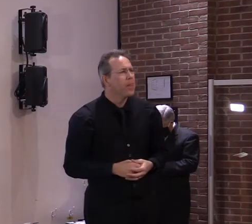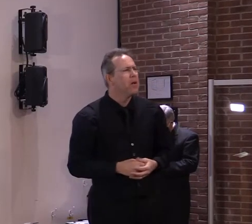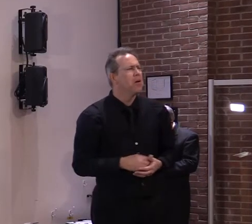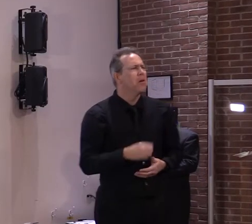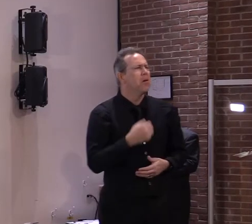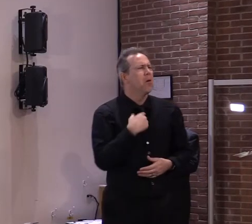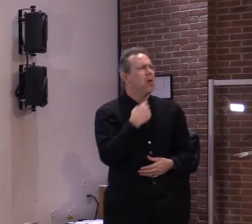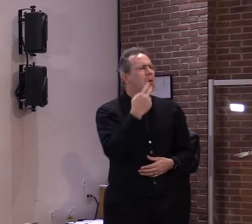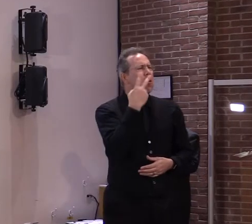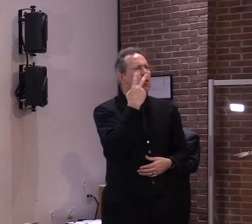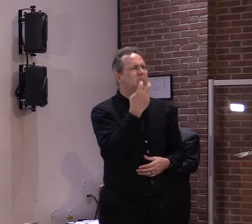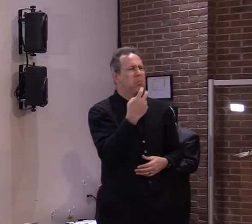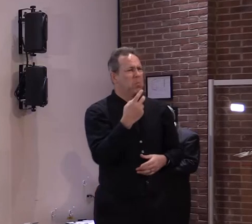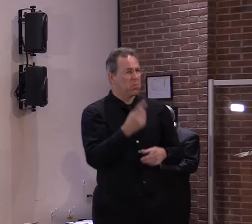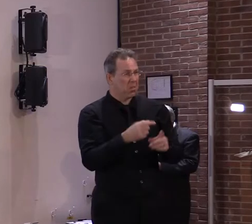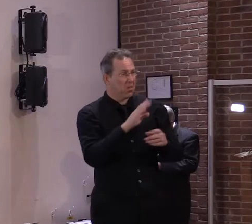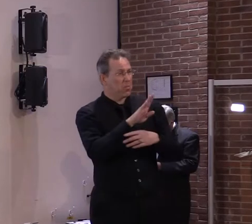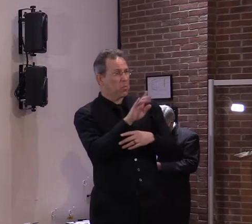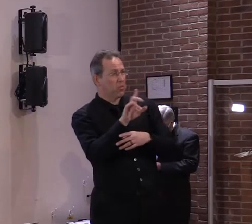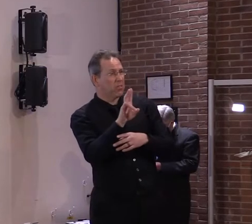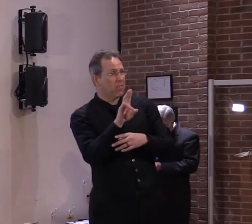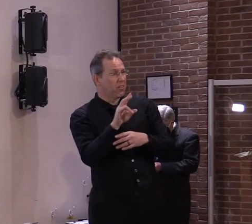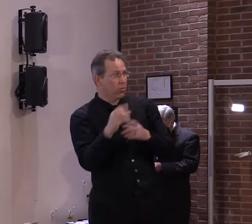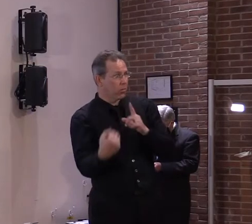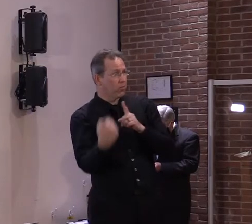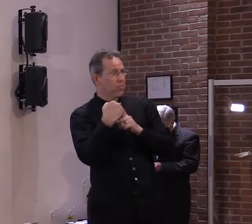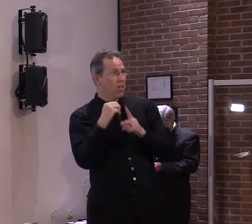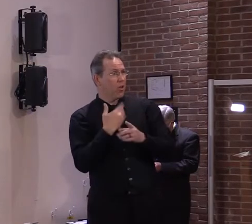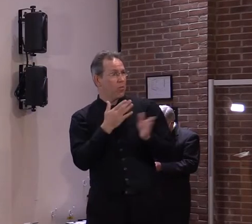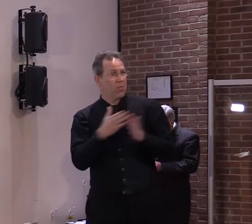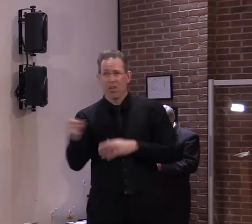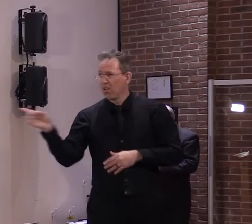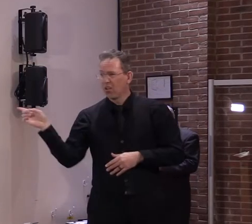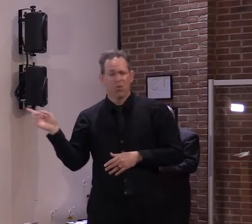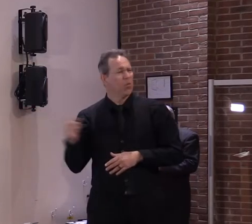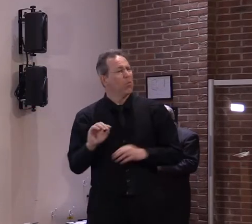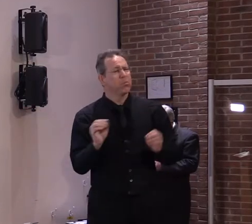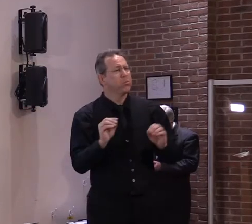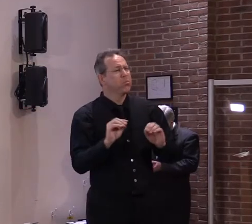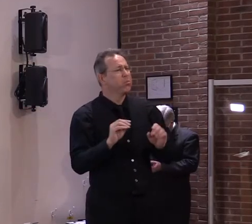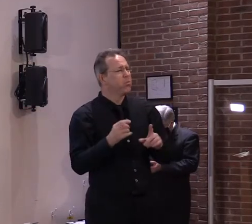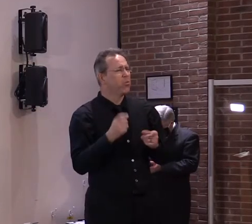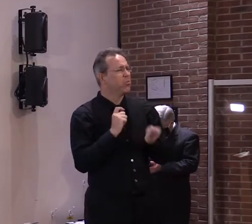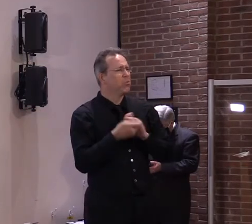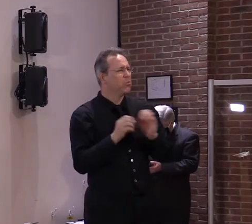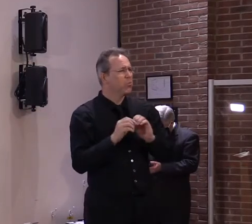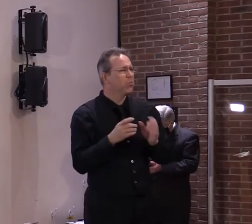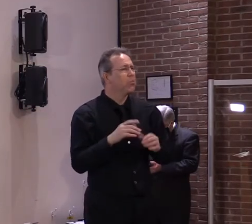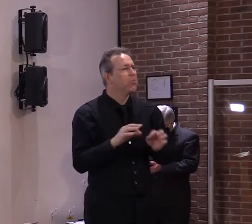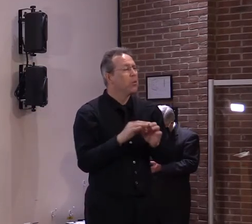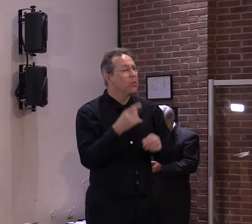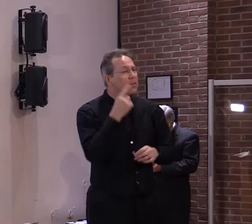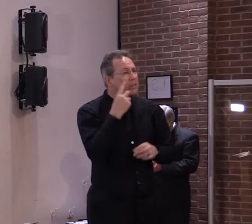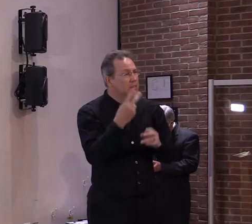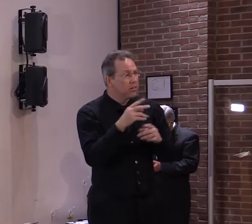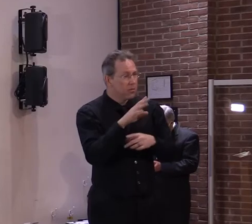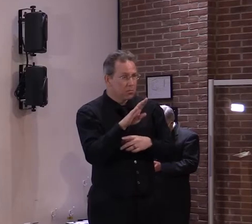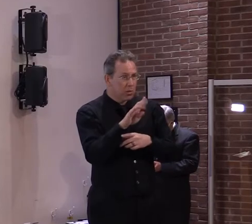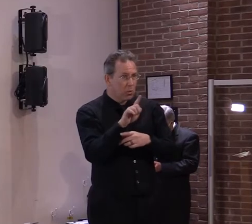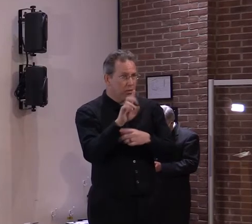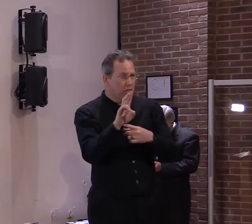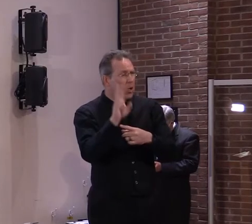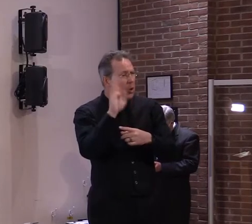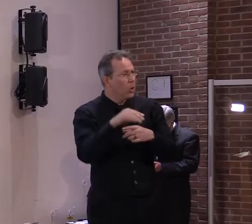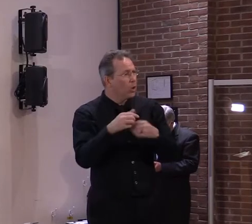are more cases. In fact, the fact that the variant strains are more transmissible is one of the reasons that there are